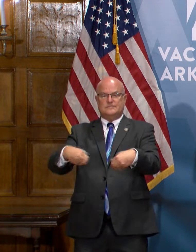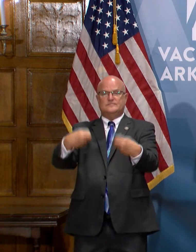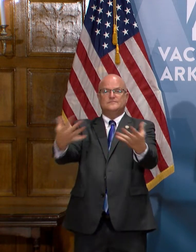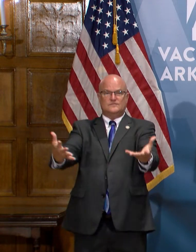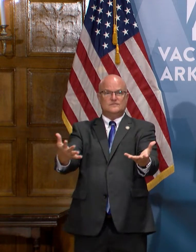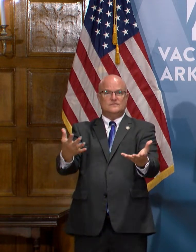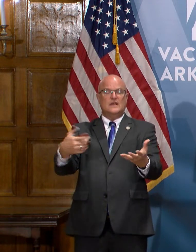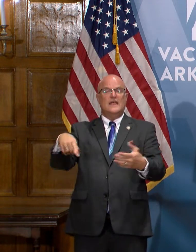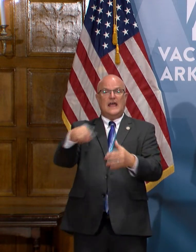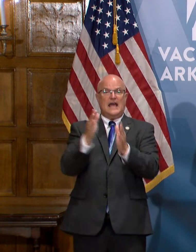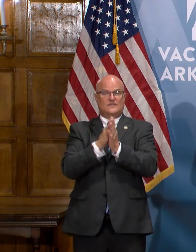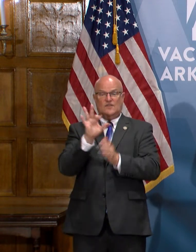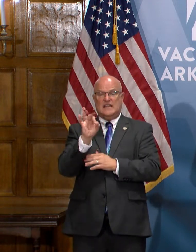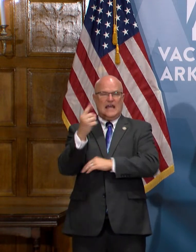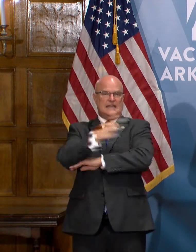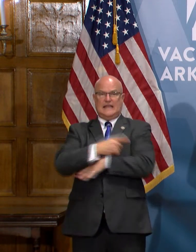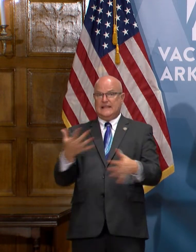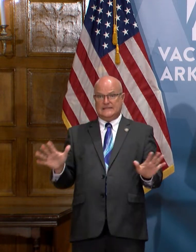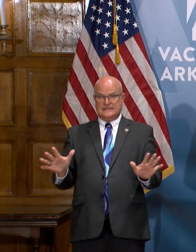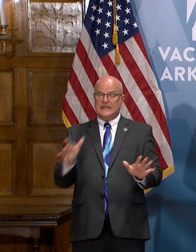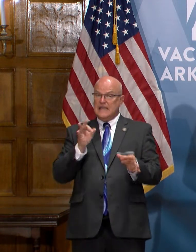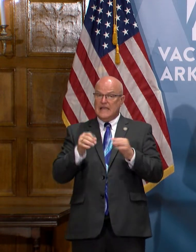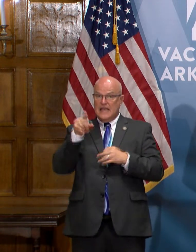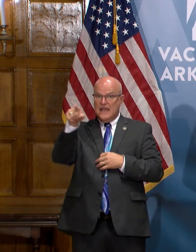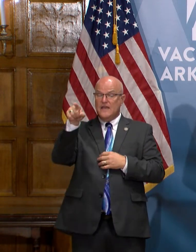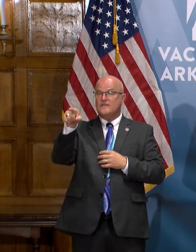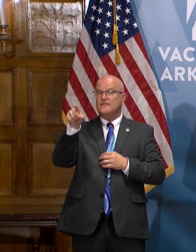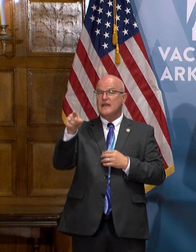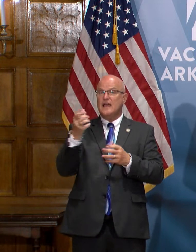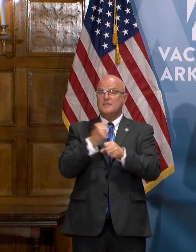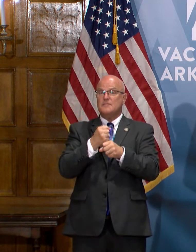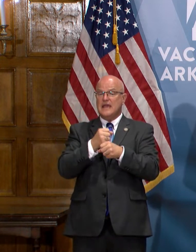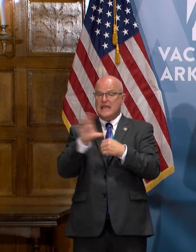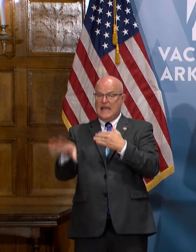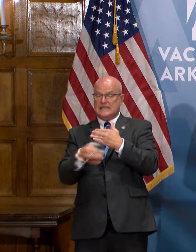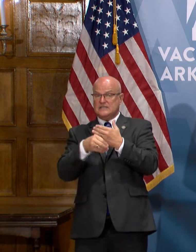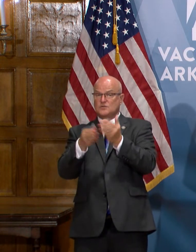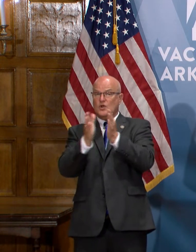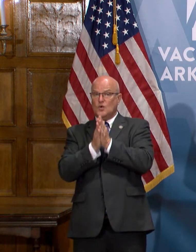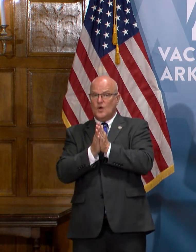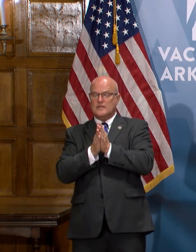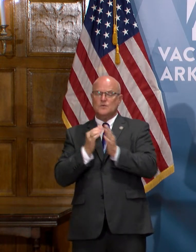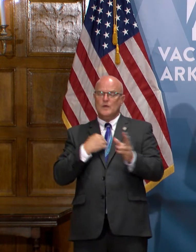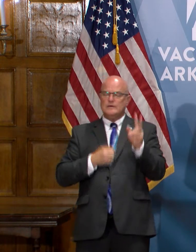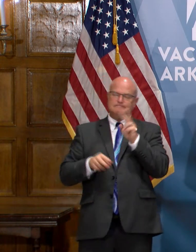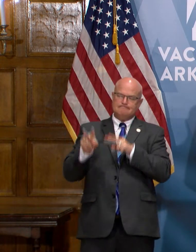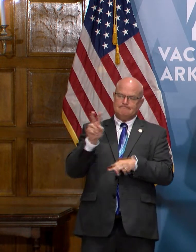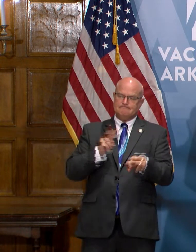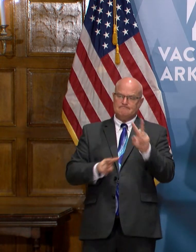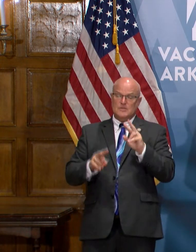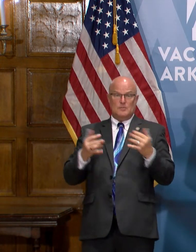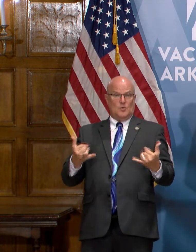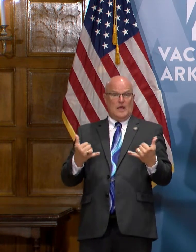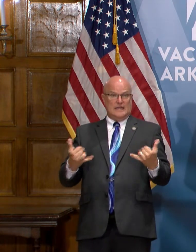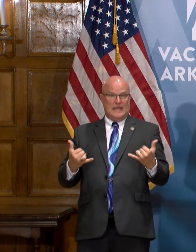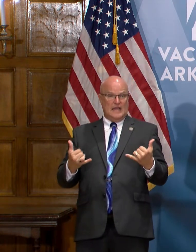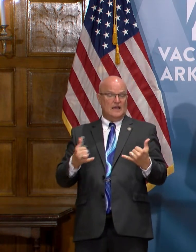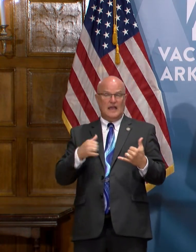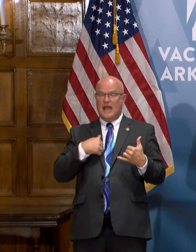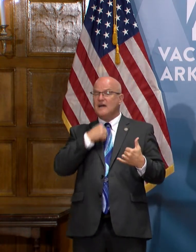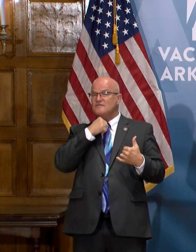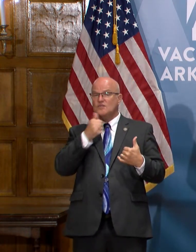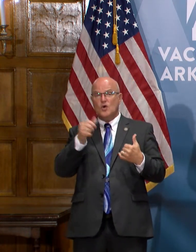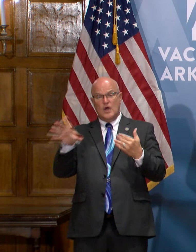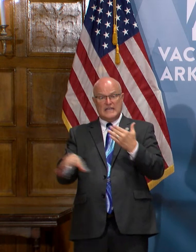these to them, and they ask them for 90 days. If they make an additional request, we will evaluate it, but we don't have any additional requests